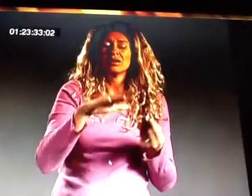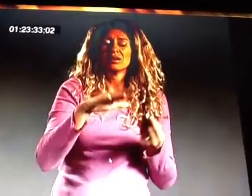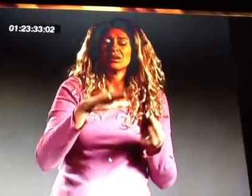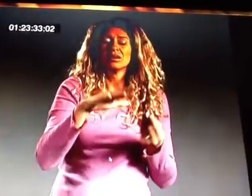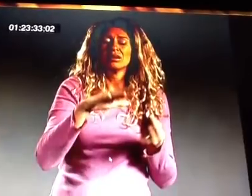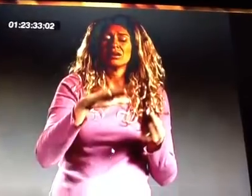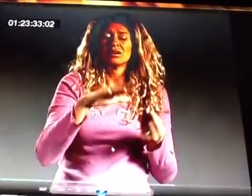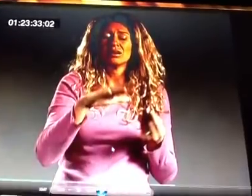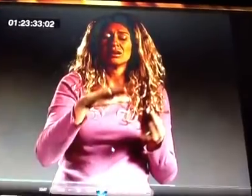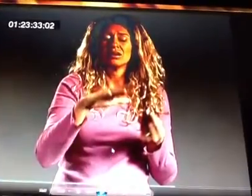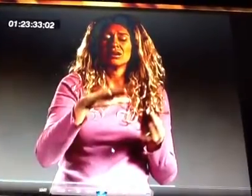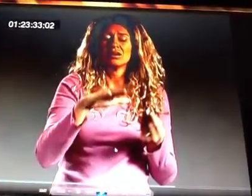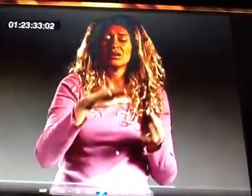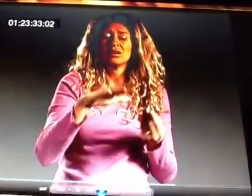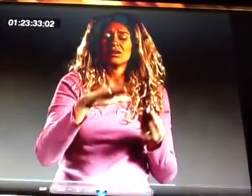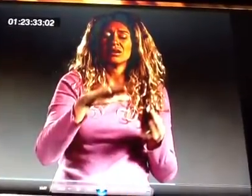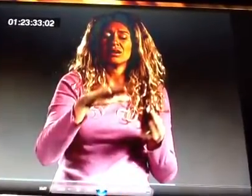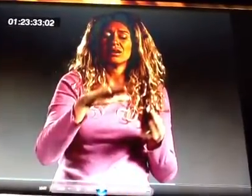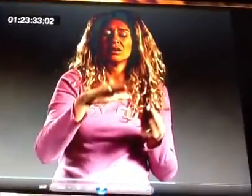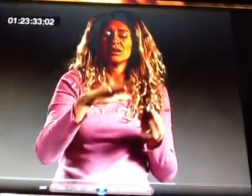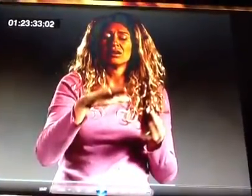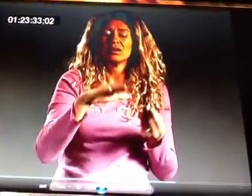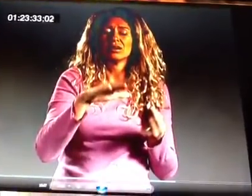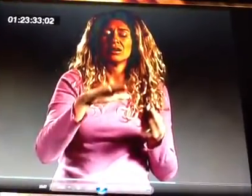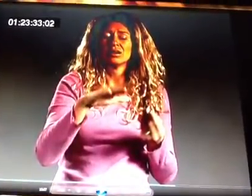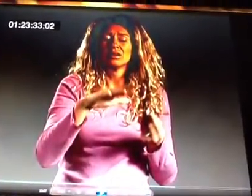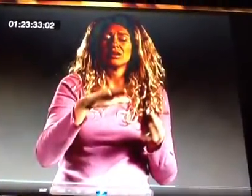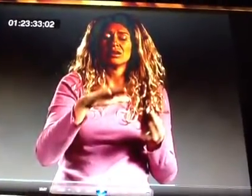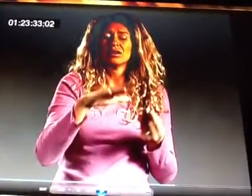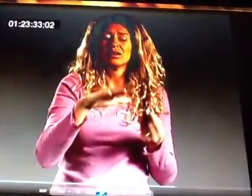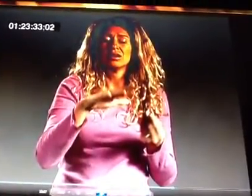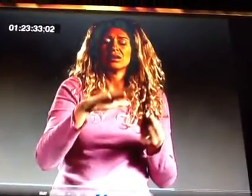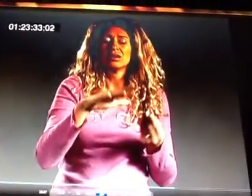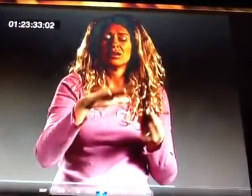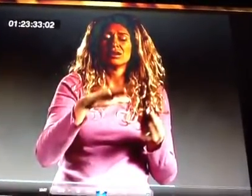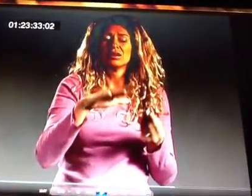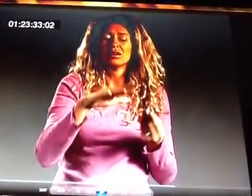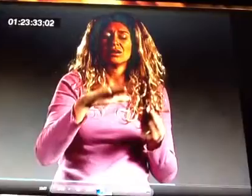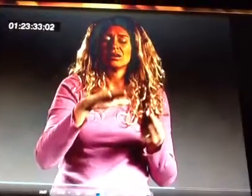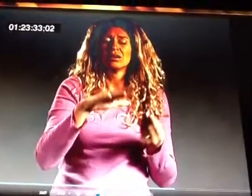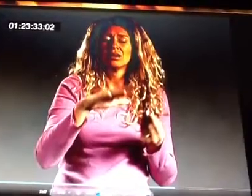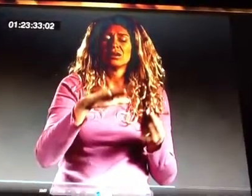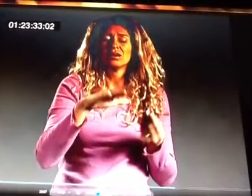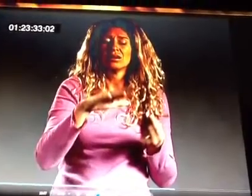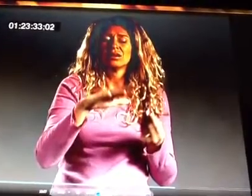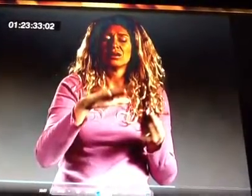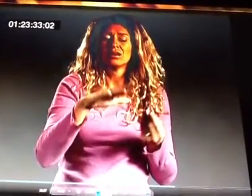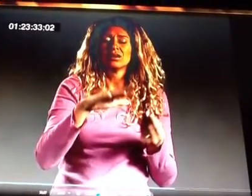there and you can close the valve to stop the water from running out. And that's how my yard got so green and lush and beautiful.